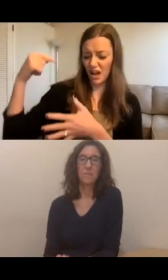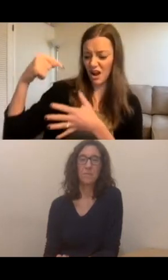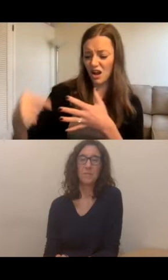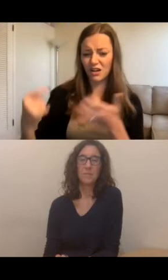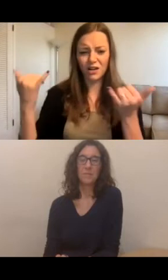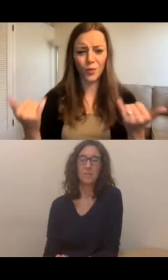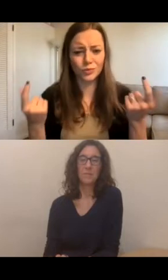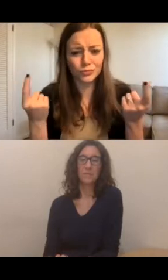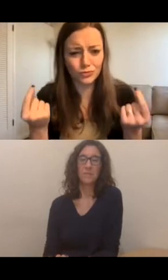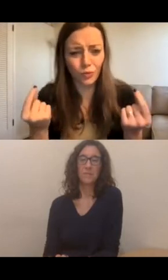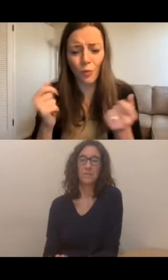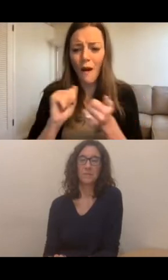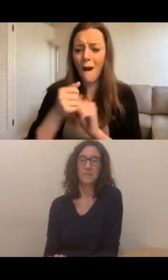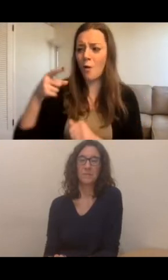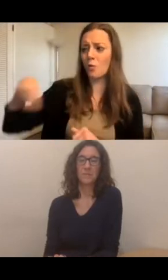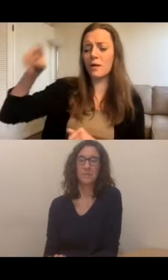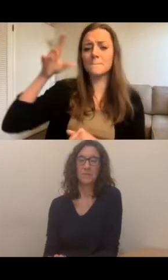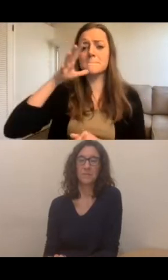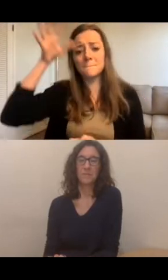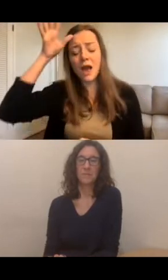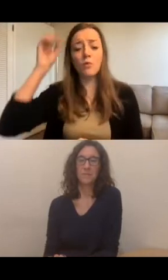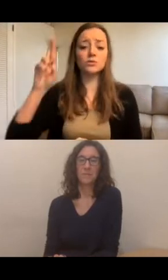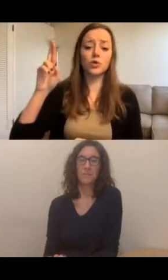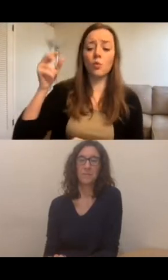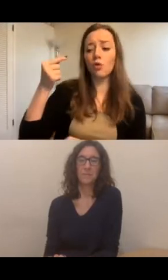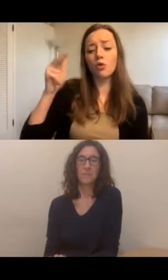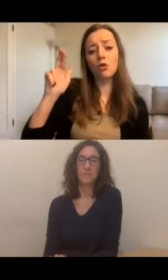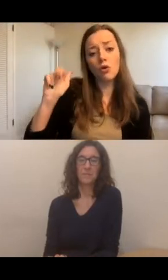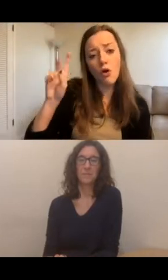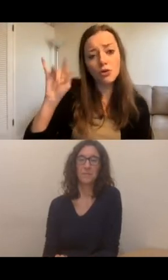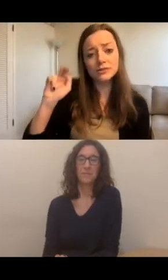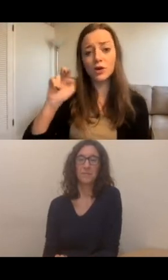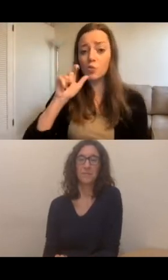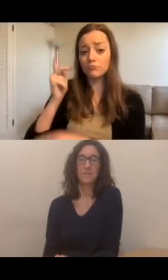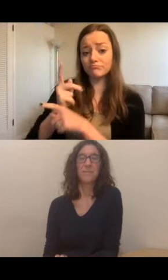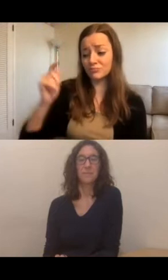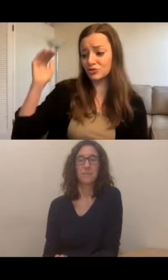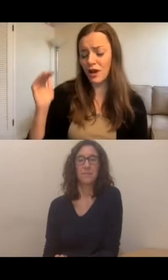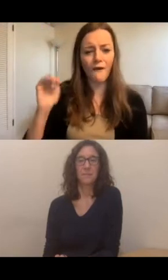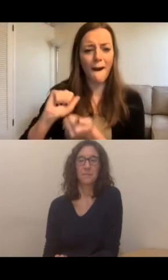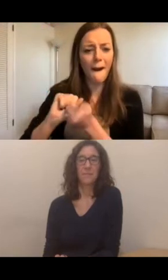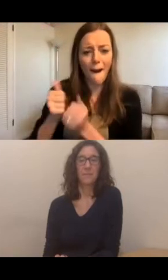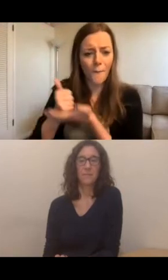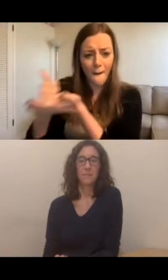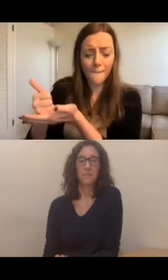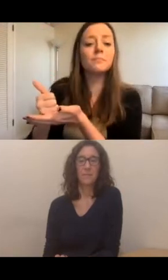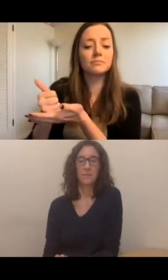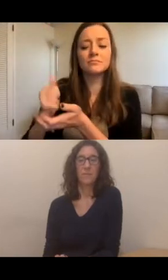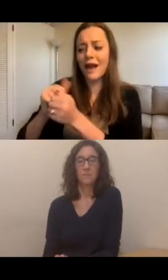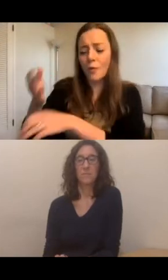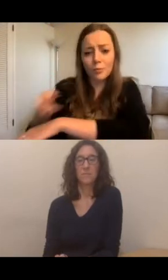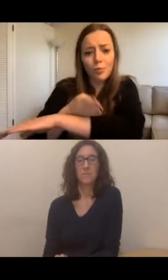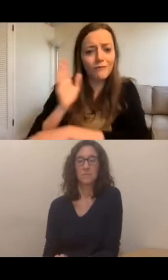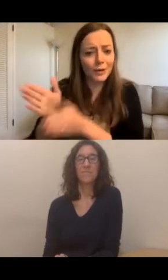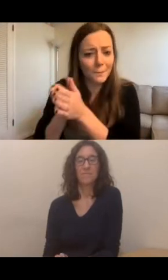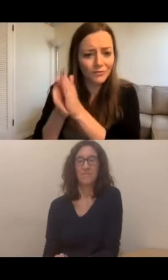Sarah mentioned that children can feel those different experiences, so how can we best support them? How can parents and guardians help